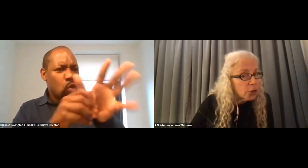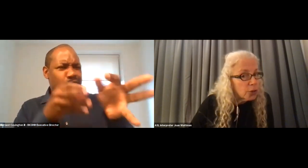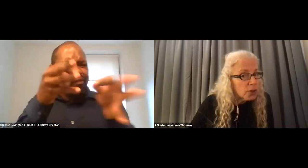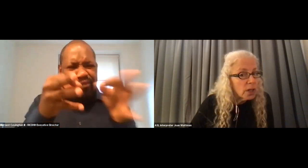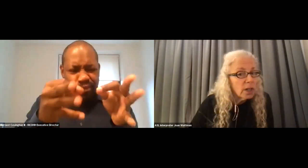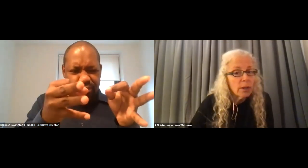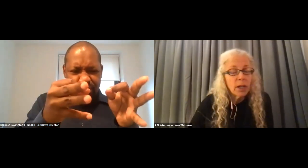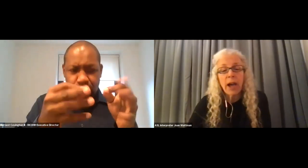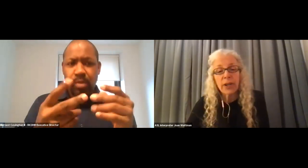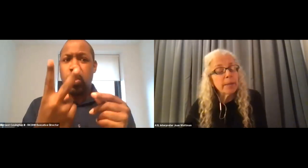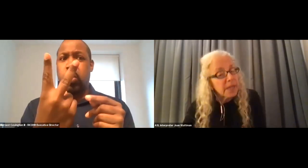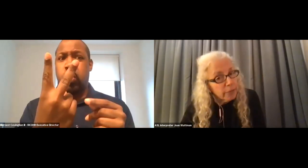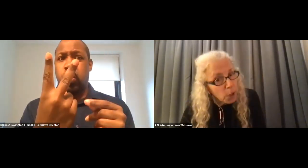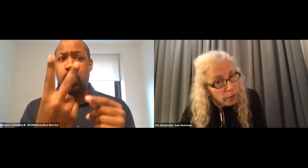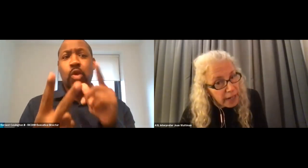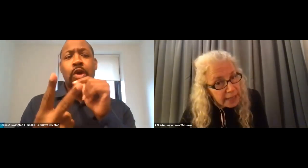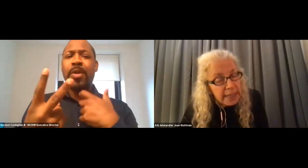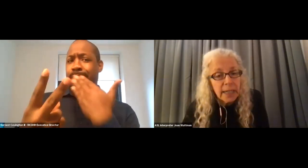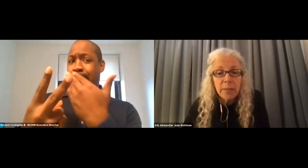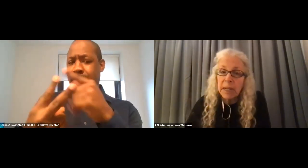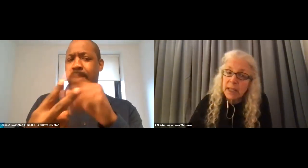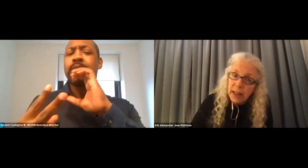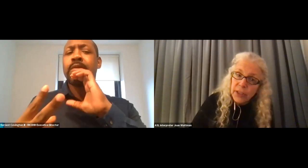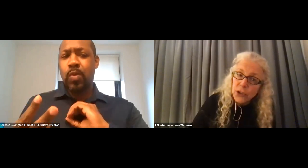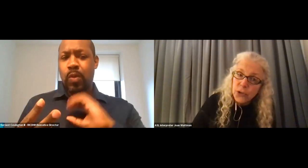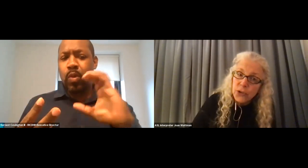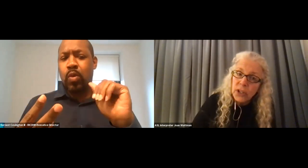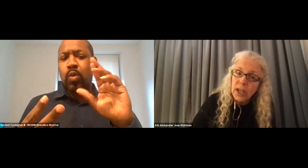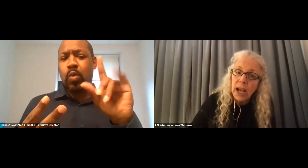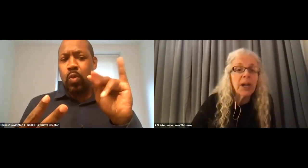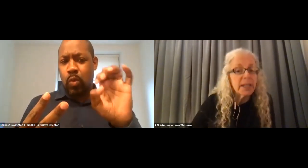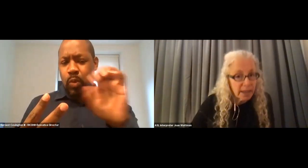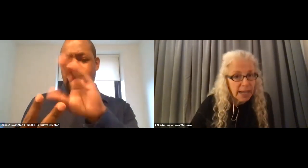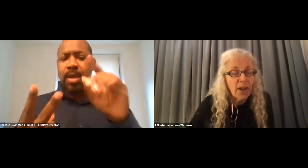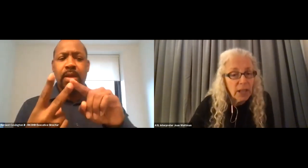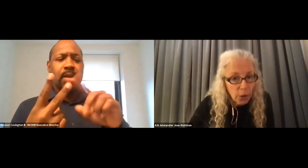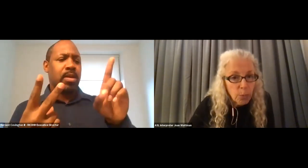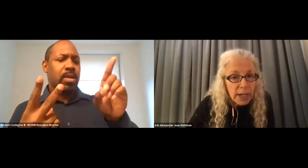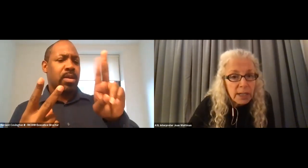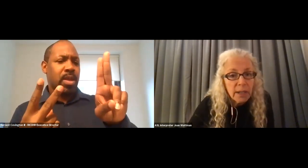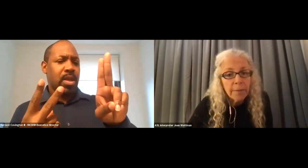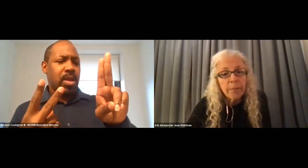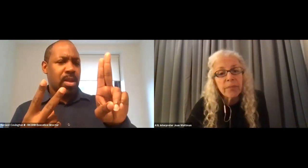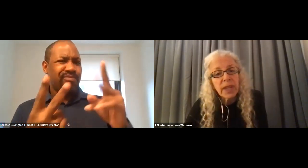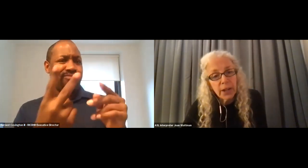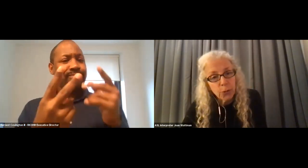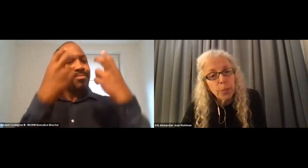issues, how to keep safe from COVID-19, mental health issues. I wanted to thank Caroline Obrecht and Drew